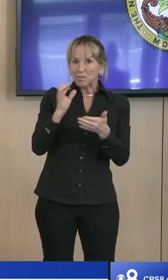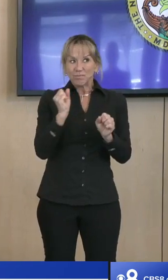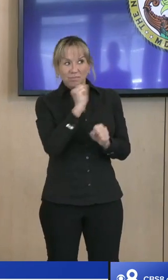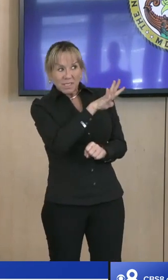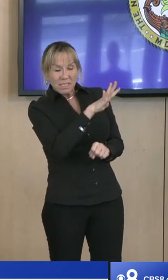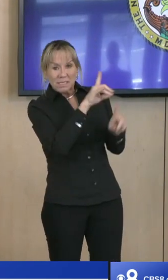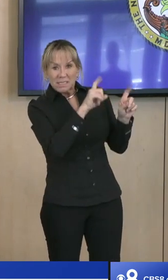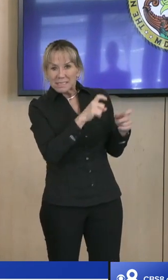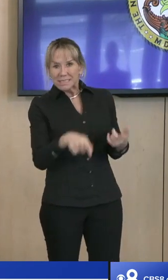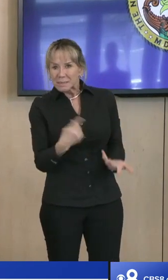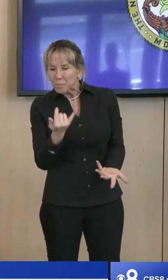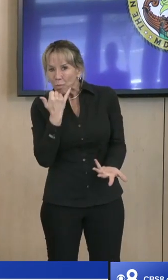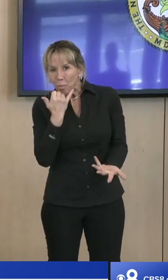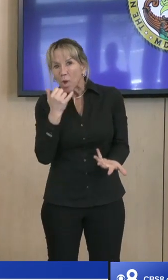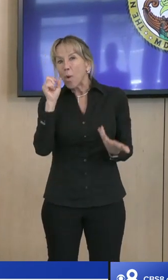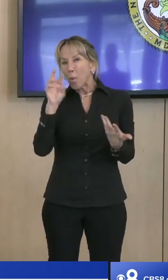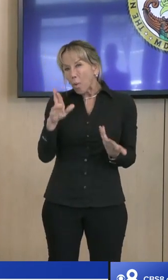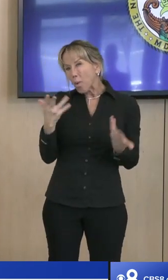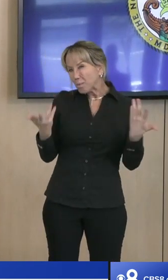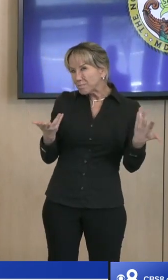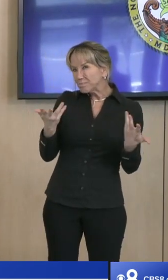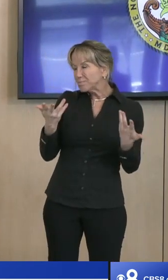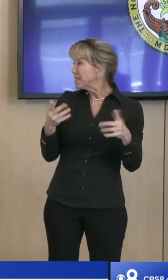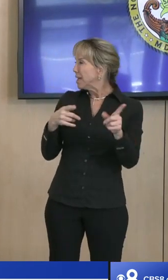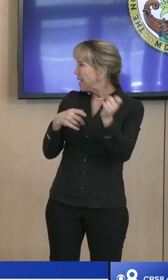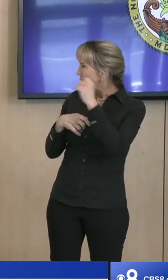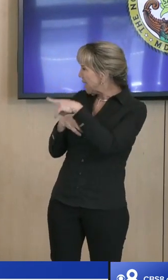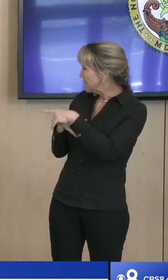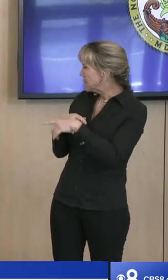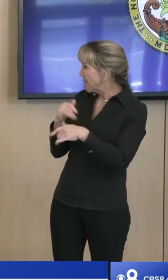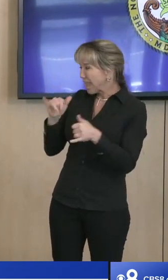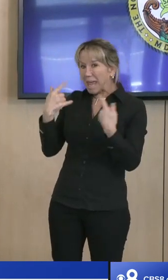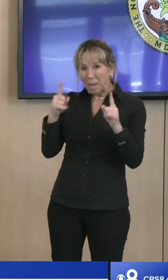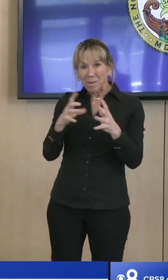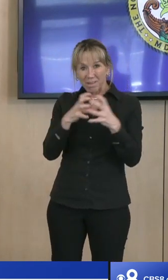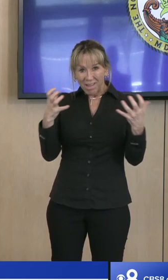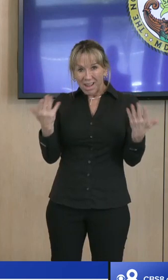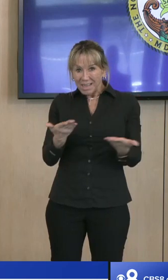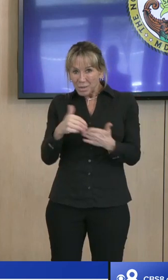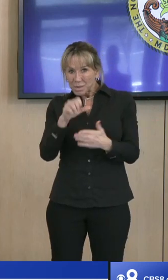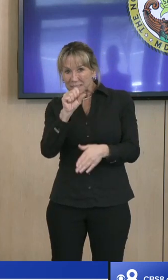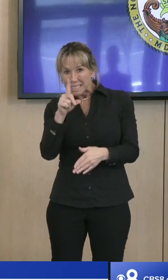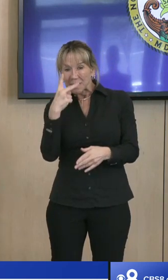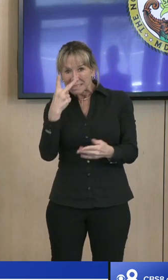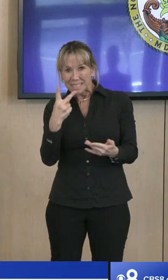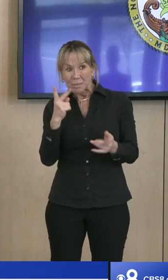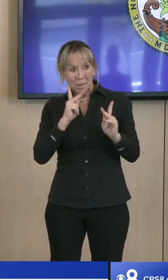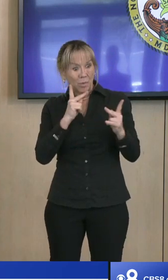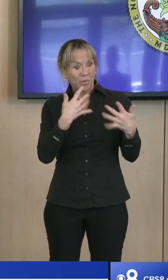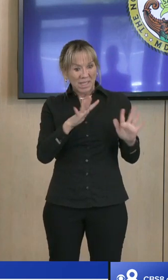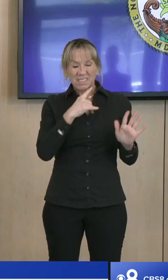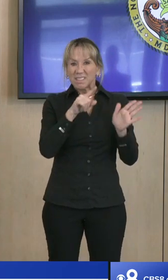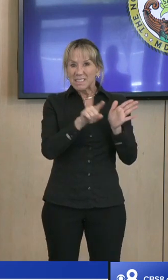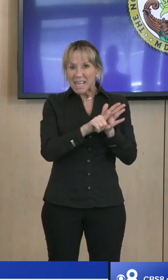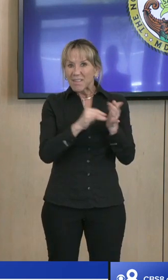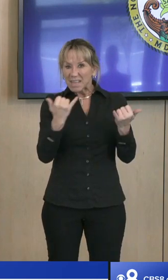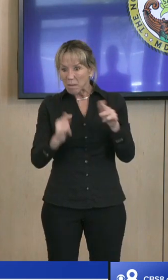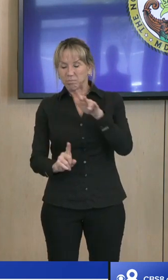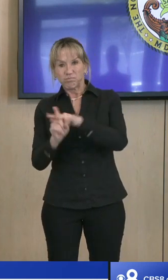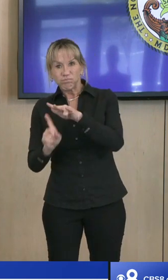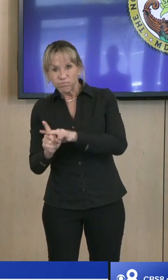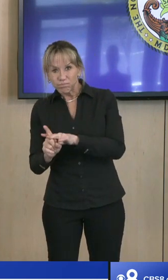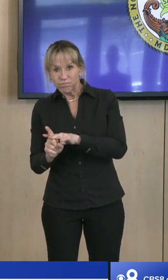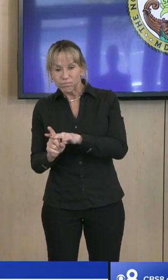Okay, thank you. Are we seeing that here in San Diego more often, or if you can kind of talk about that? Well, at the beginning I said that we don't really